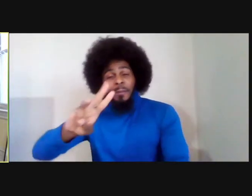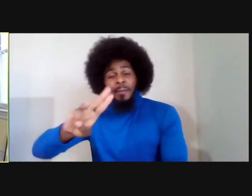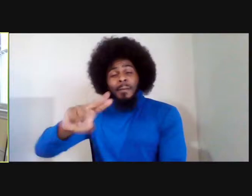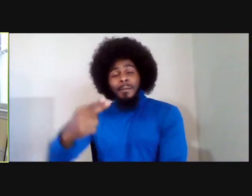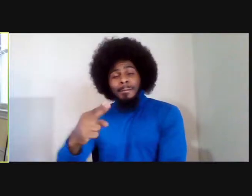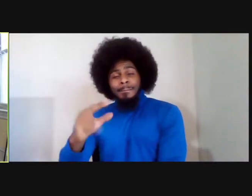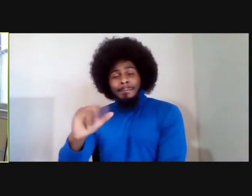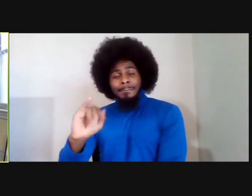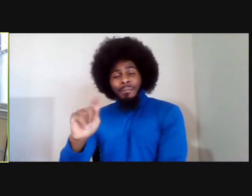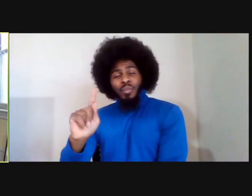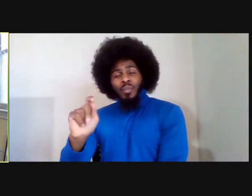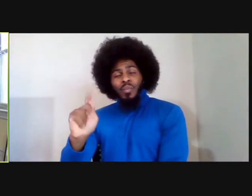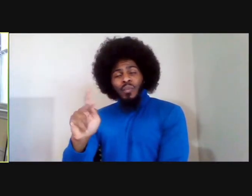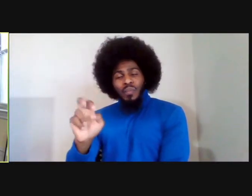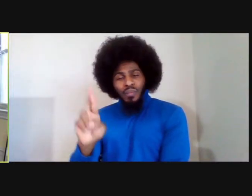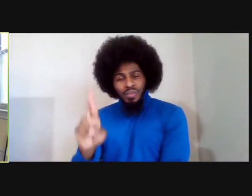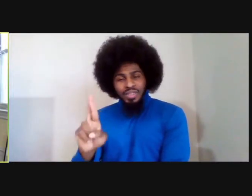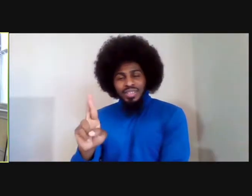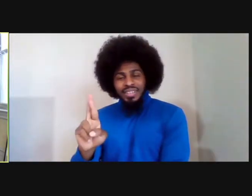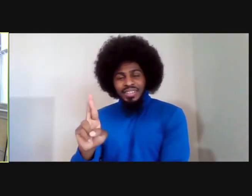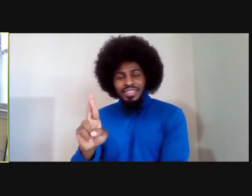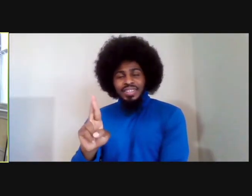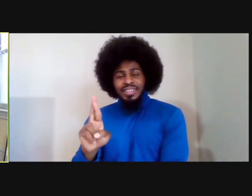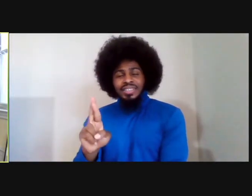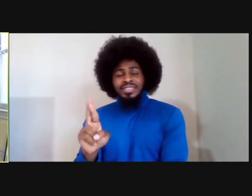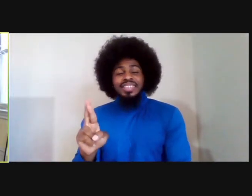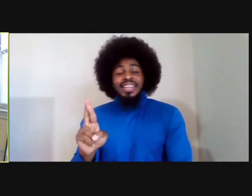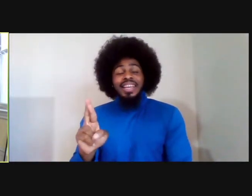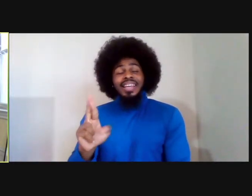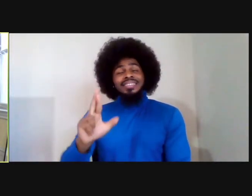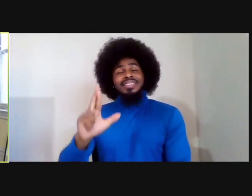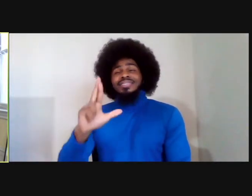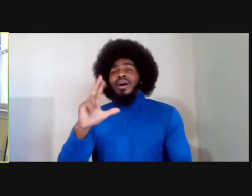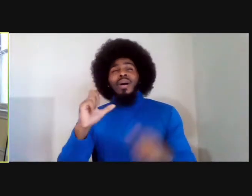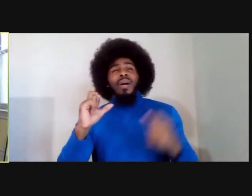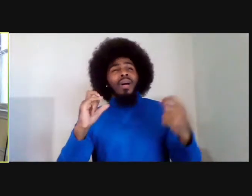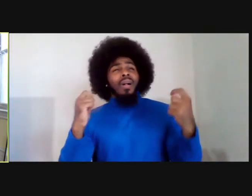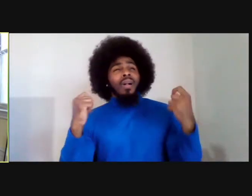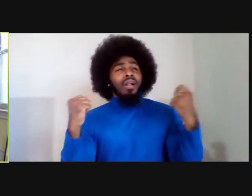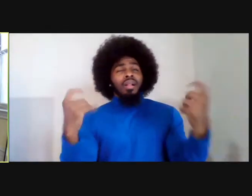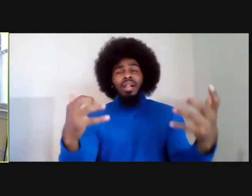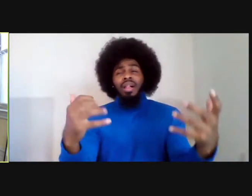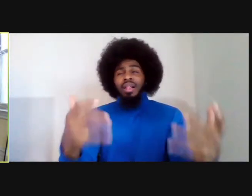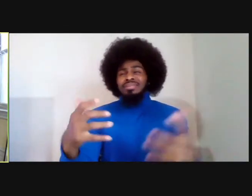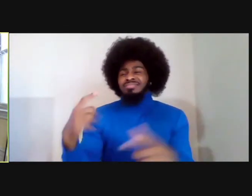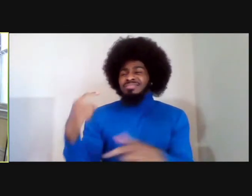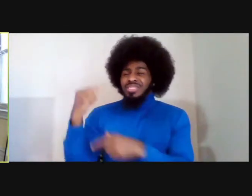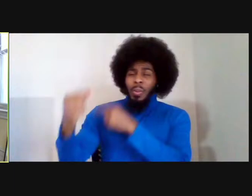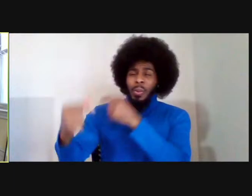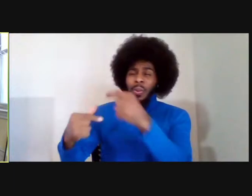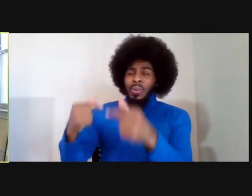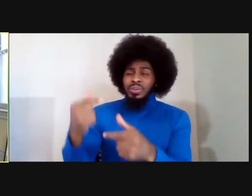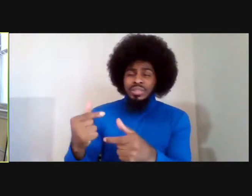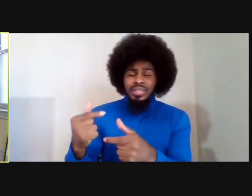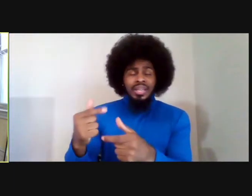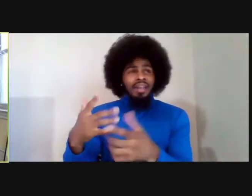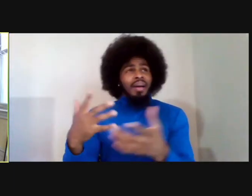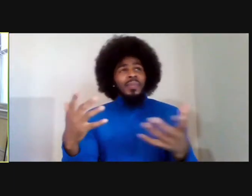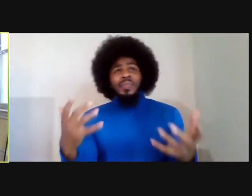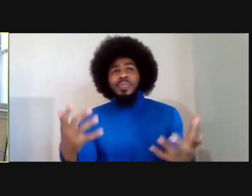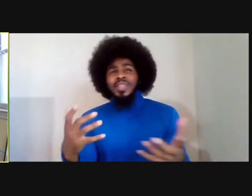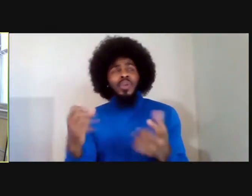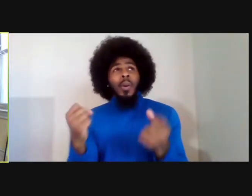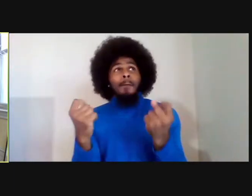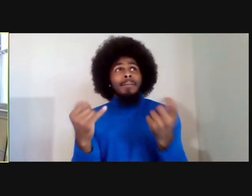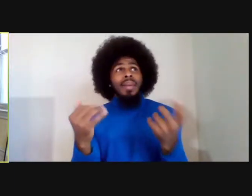the great-great-granddaughter of Perlina Cheeseborough, Black Hat, Lucille Kinley, Amelia